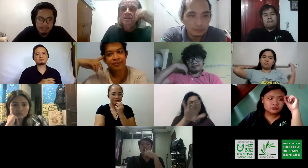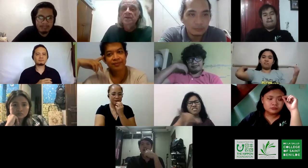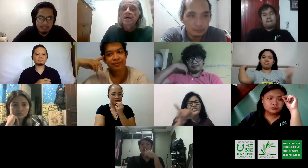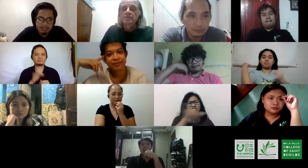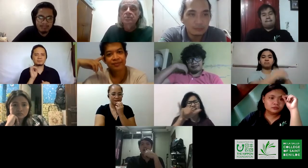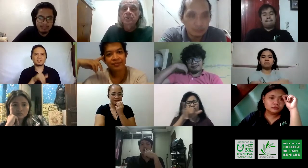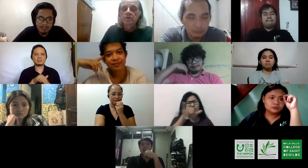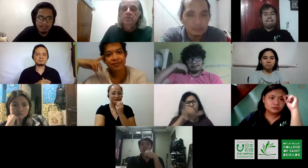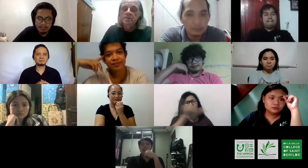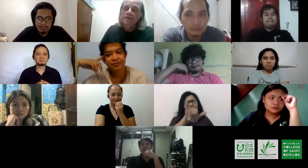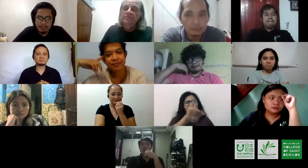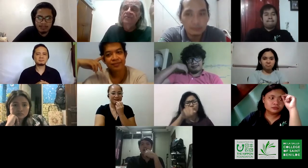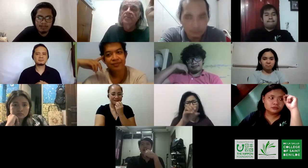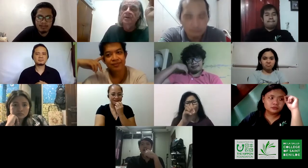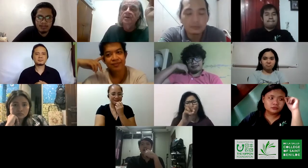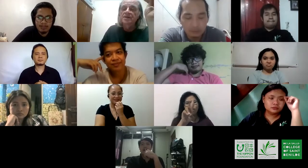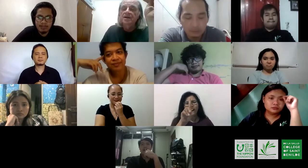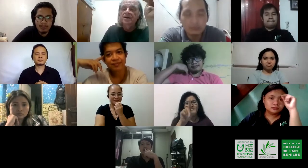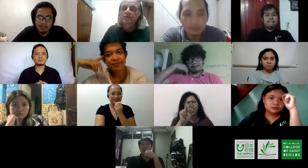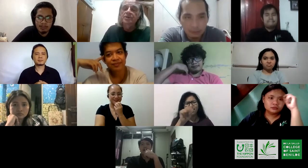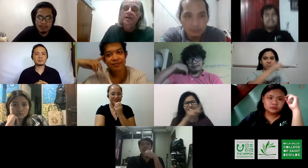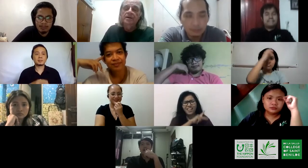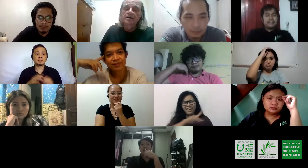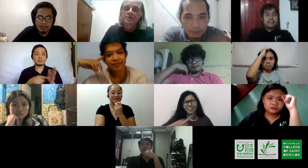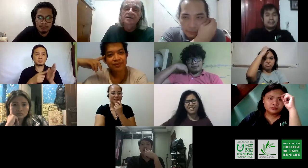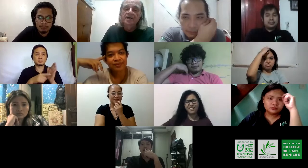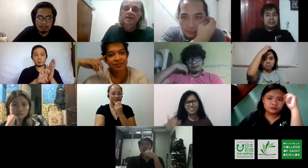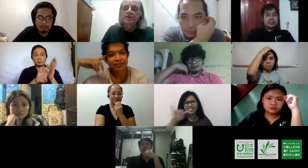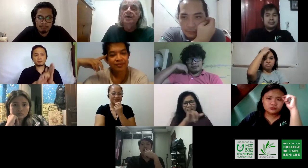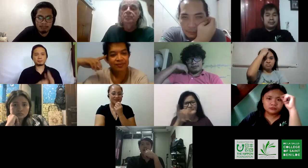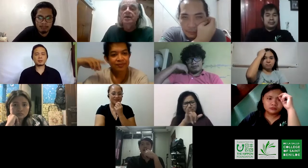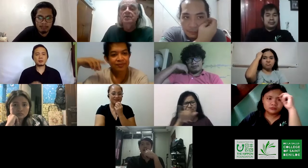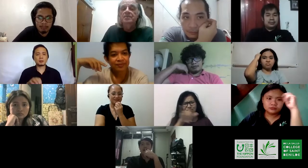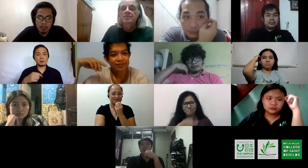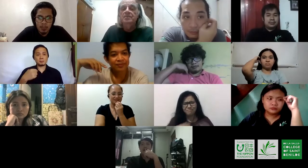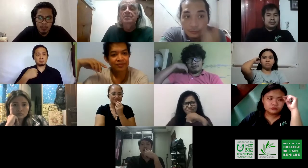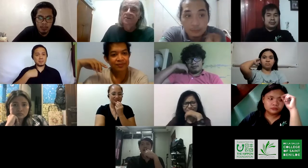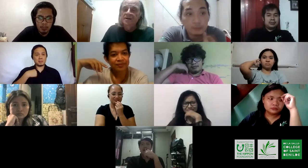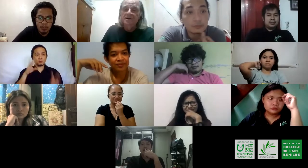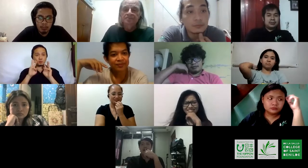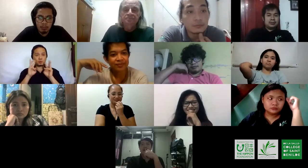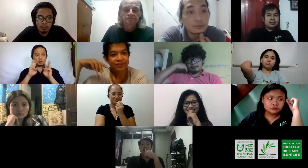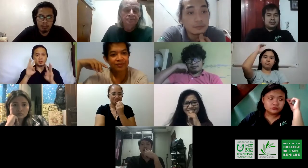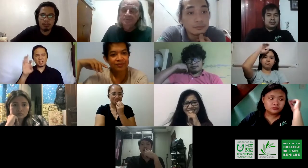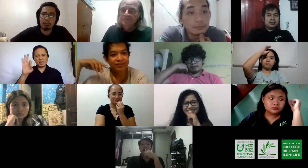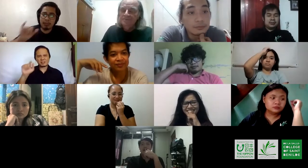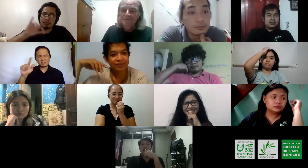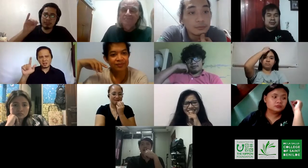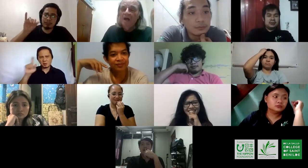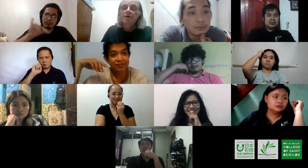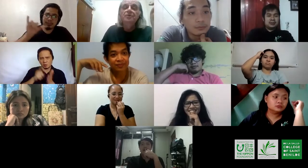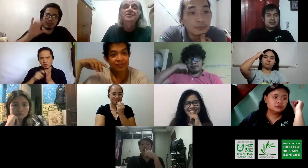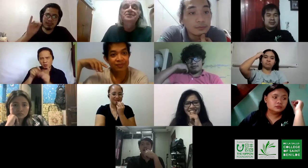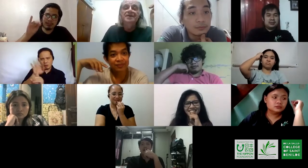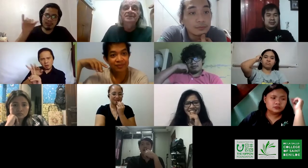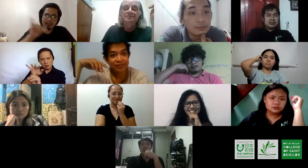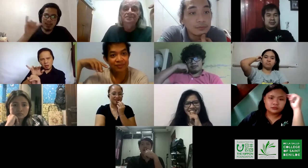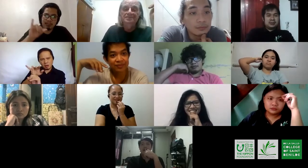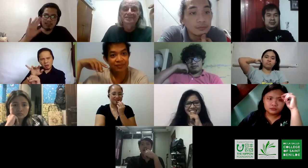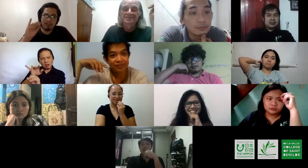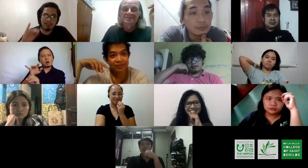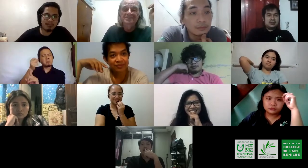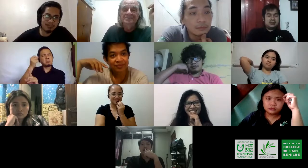So sometimes when you sign Filipino Sign Language, I can understand without problem. Other time, I don't